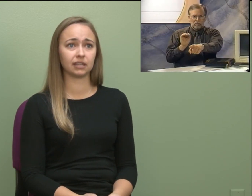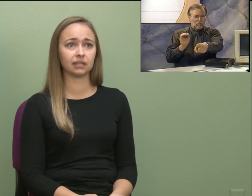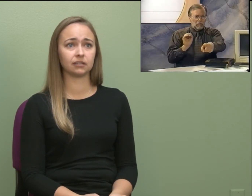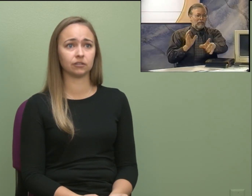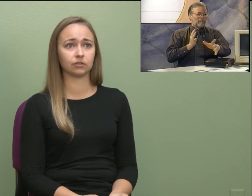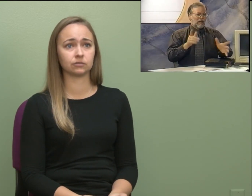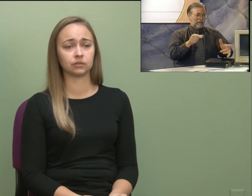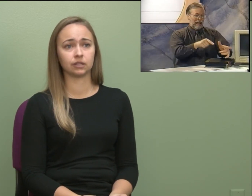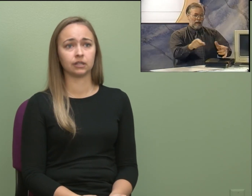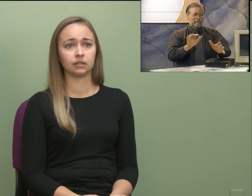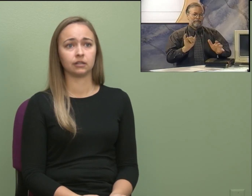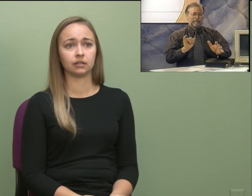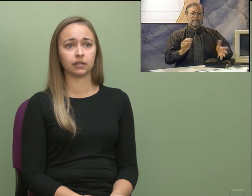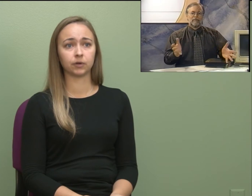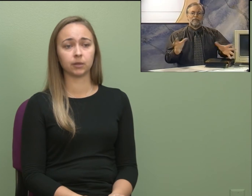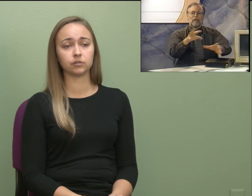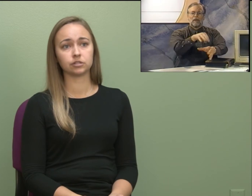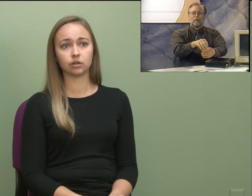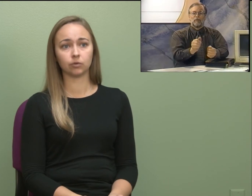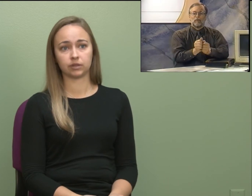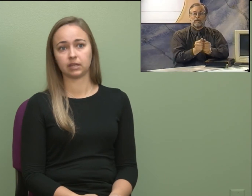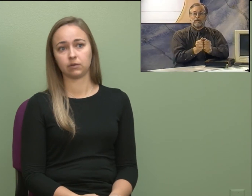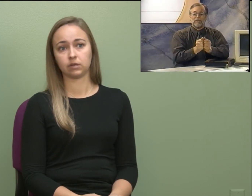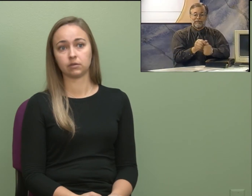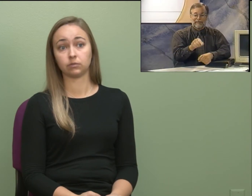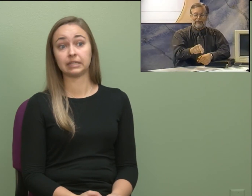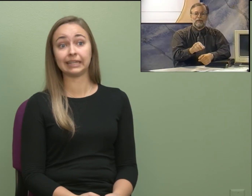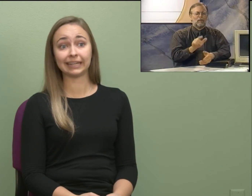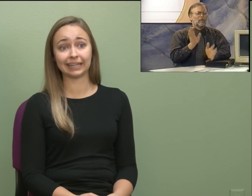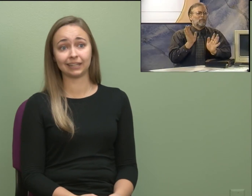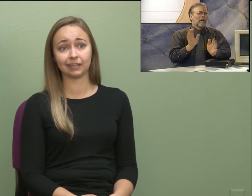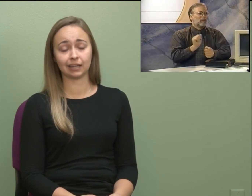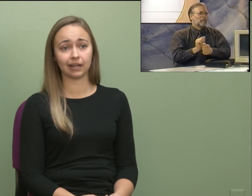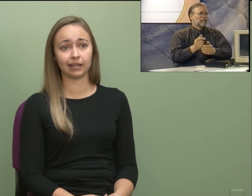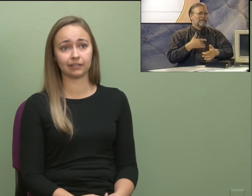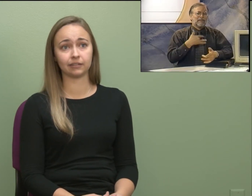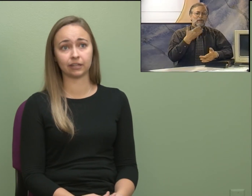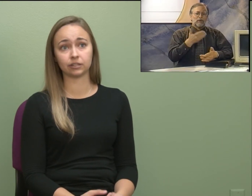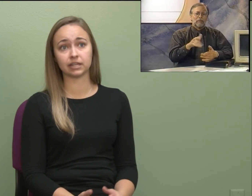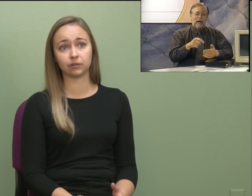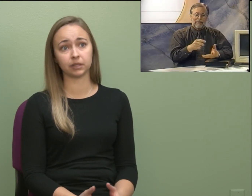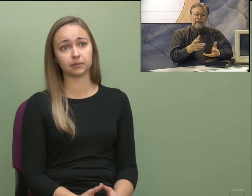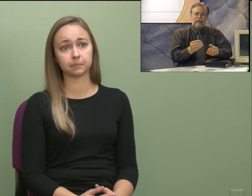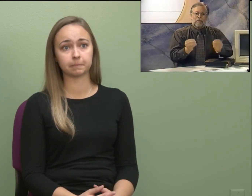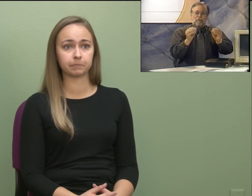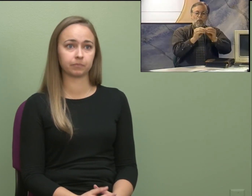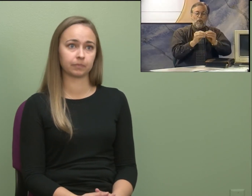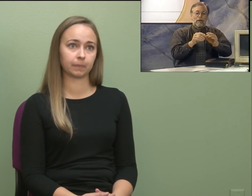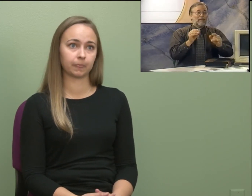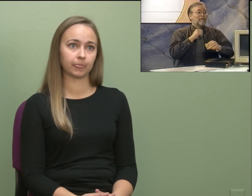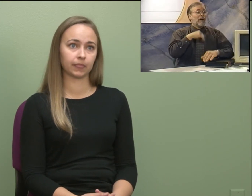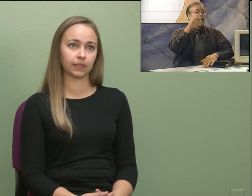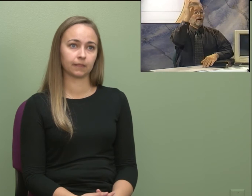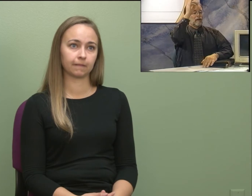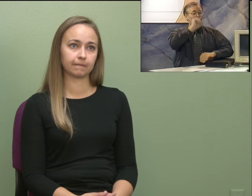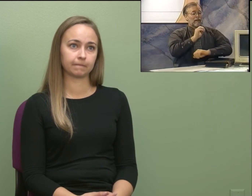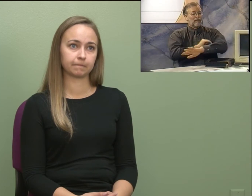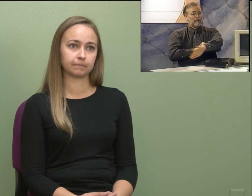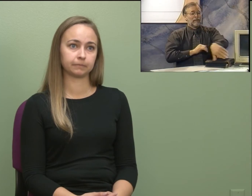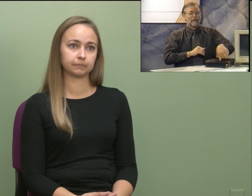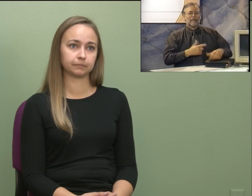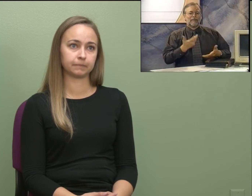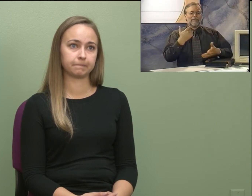that they were able to know what they needed and they could tell me.